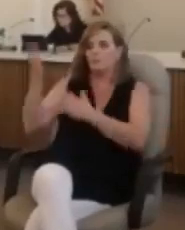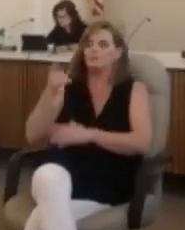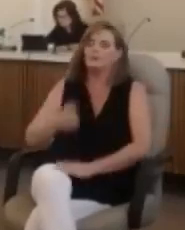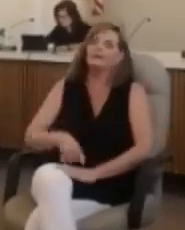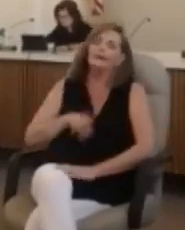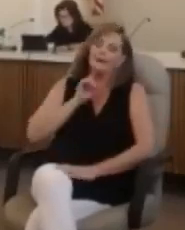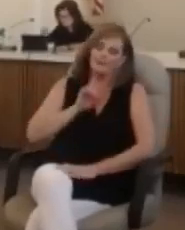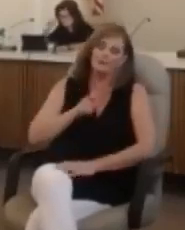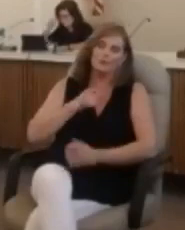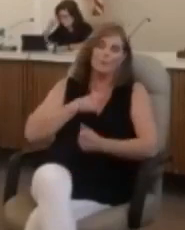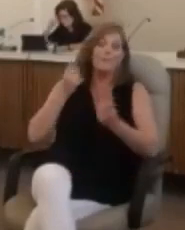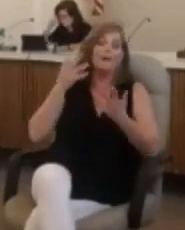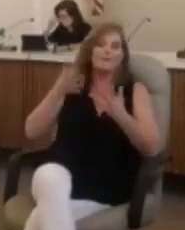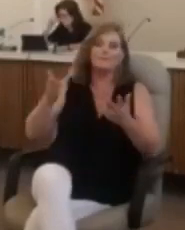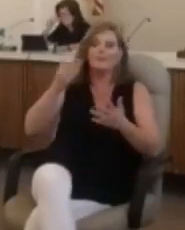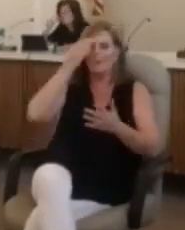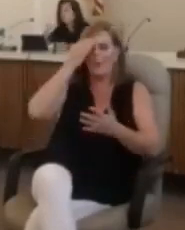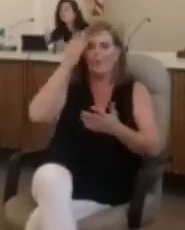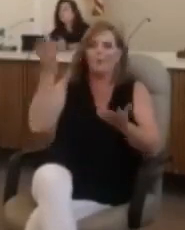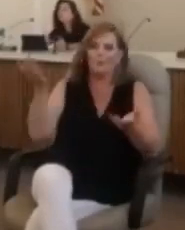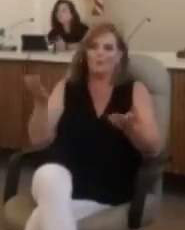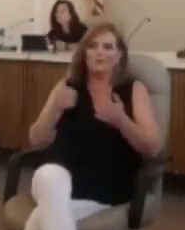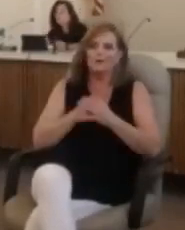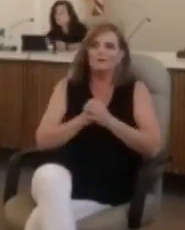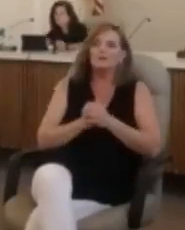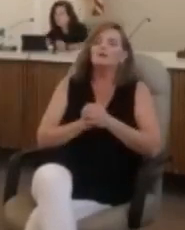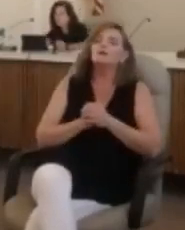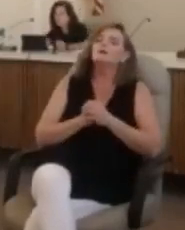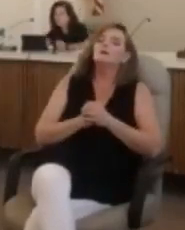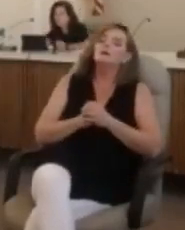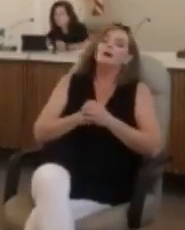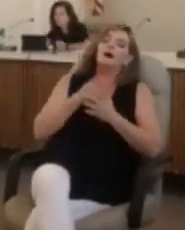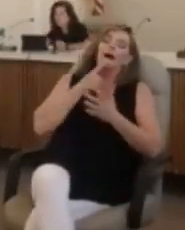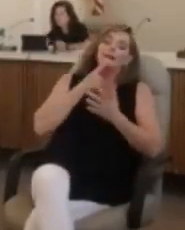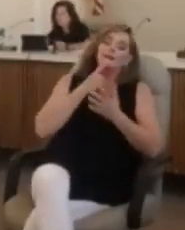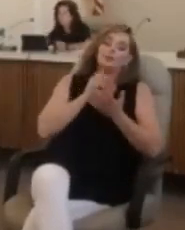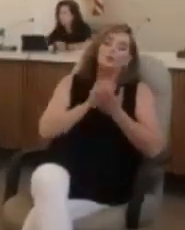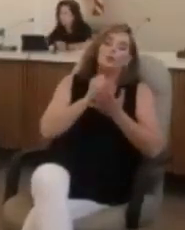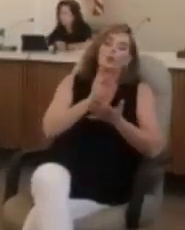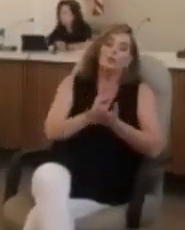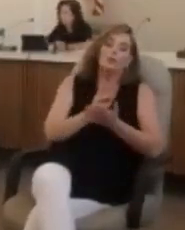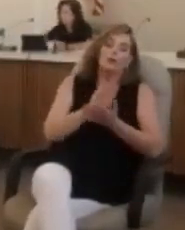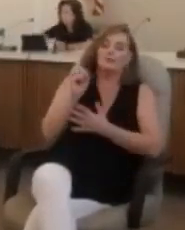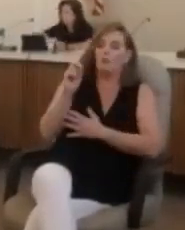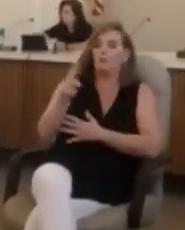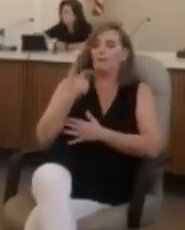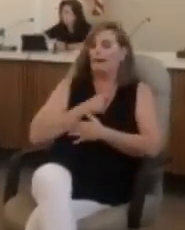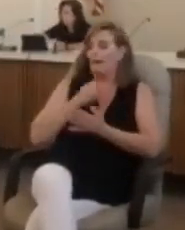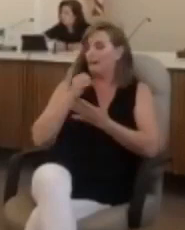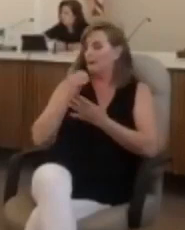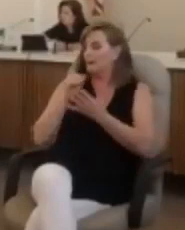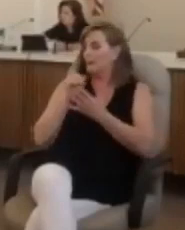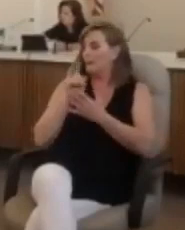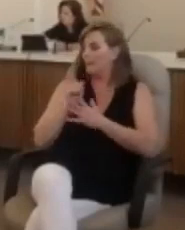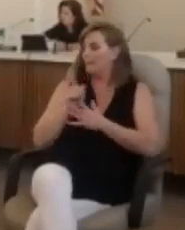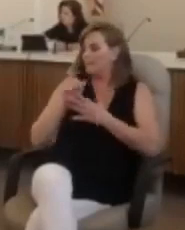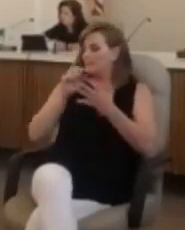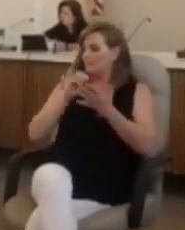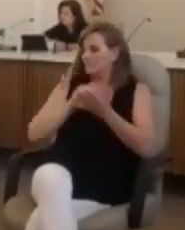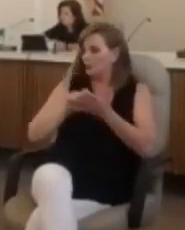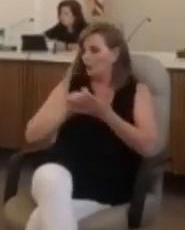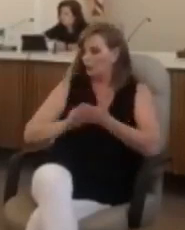guess which one it was. Can I get a motion to approve the minutes? Moved.